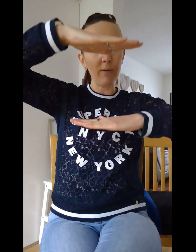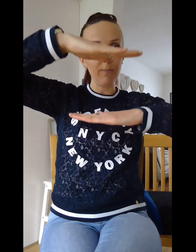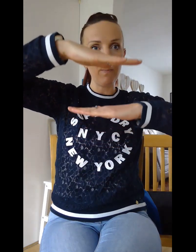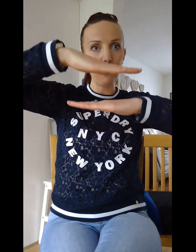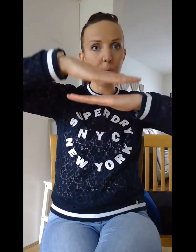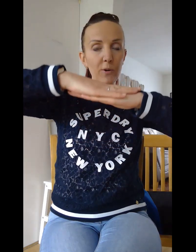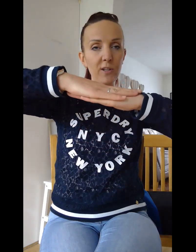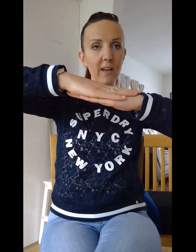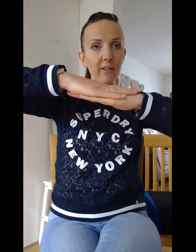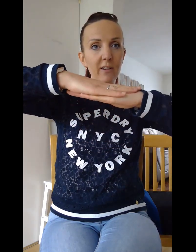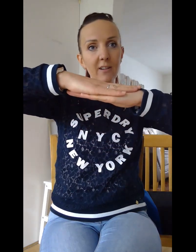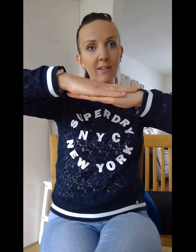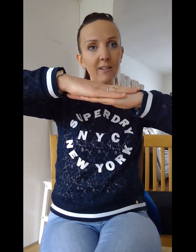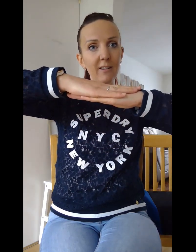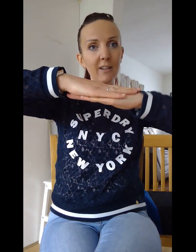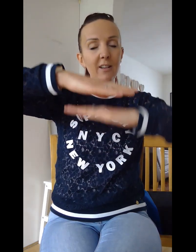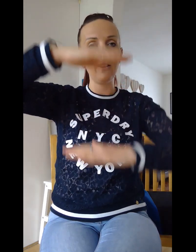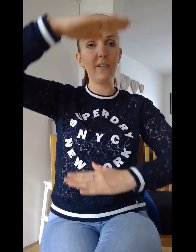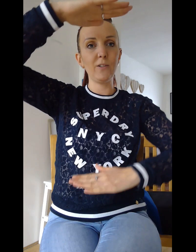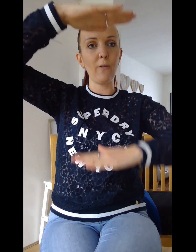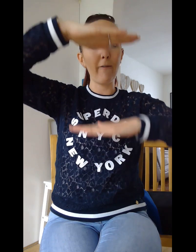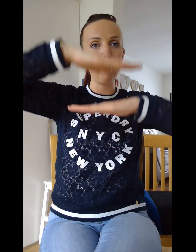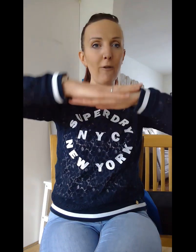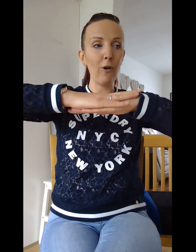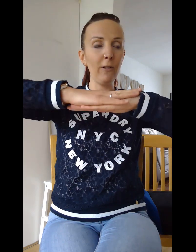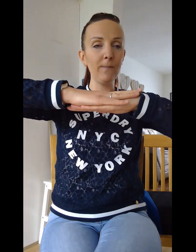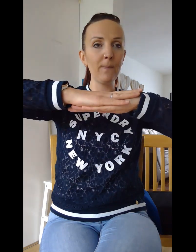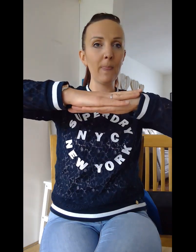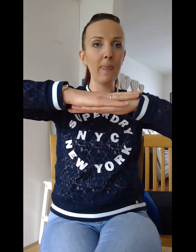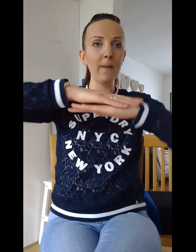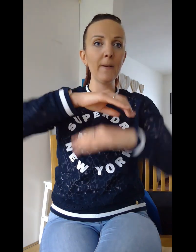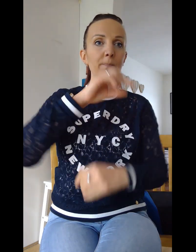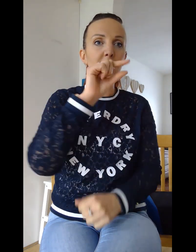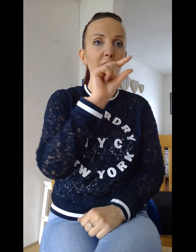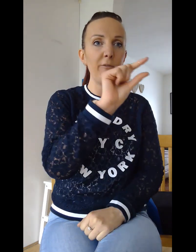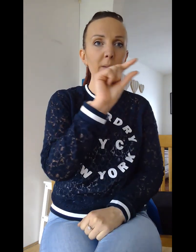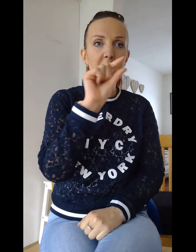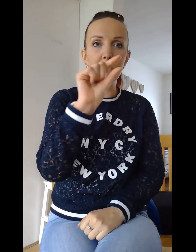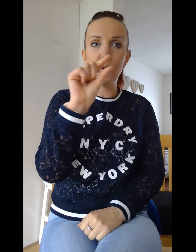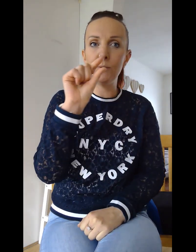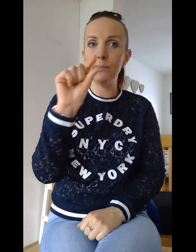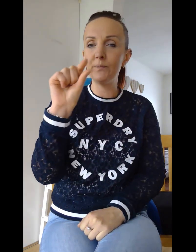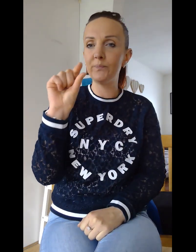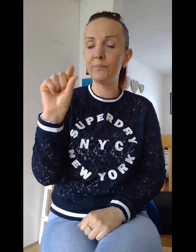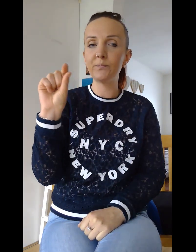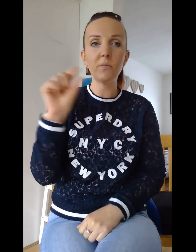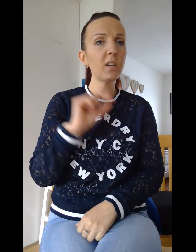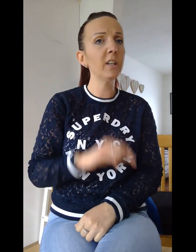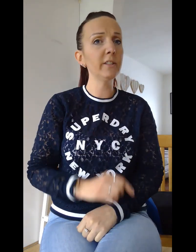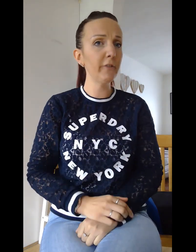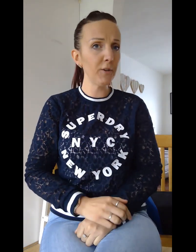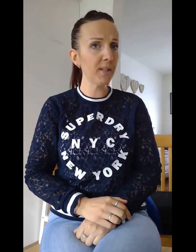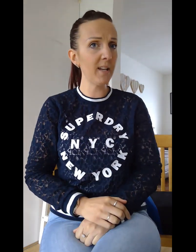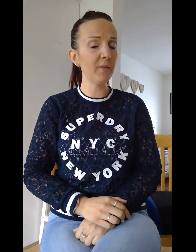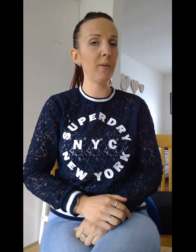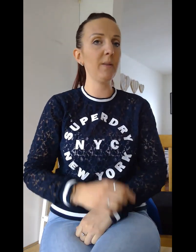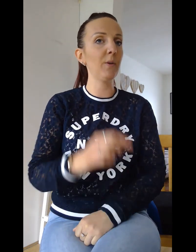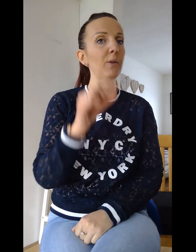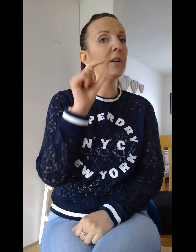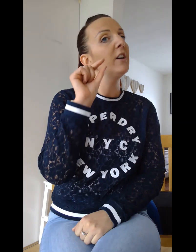we push together. So full of people. There's a few signs for people,